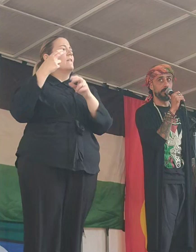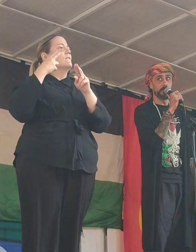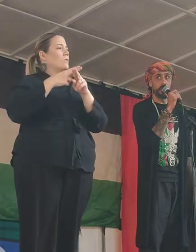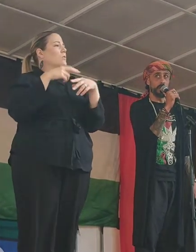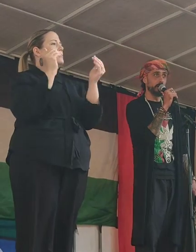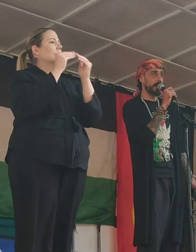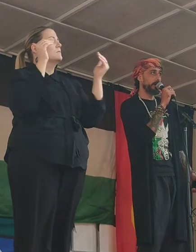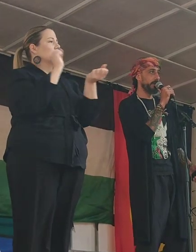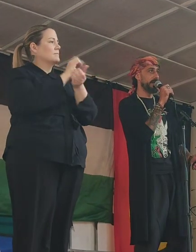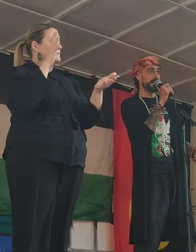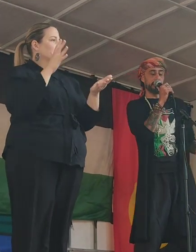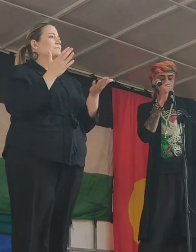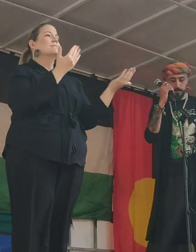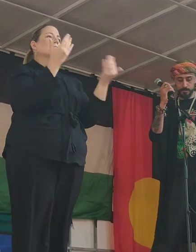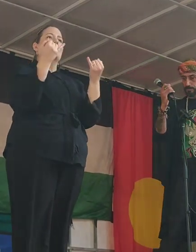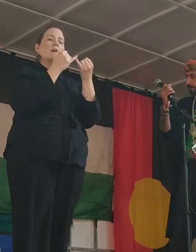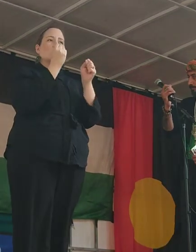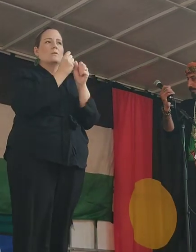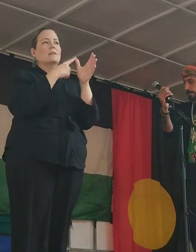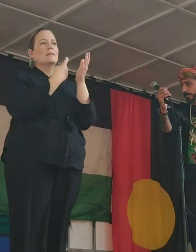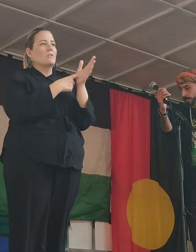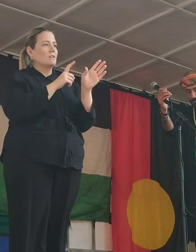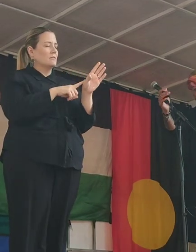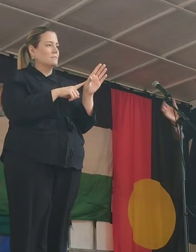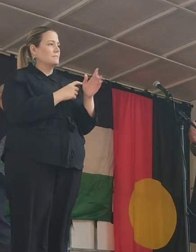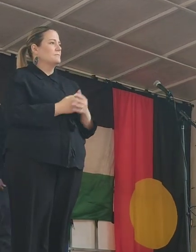welcome to Uncle Gary, please.